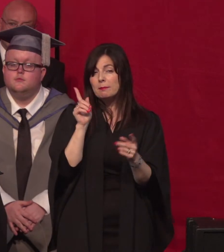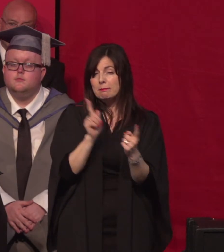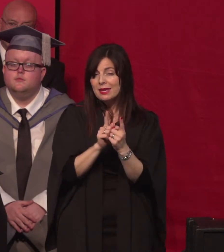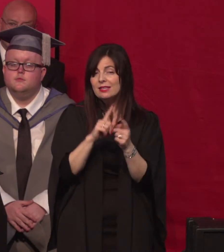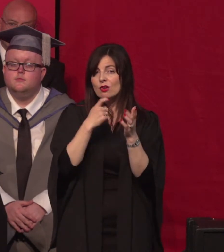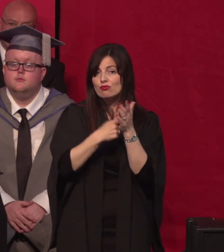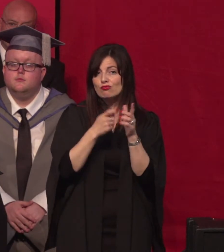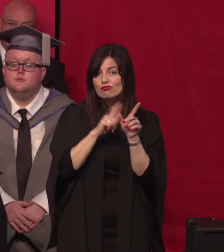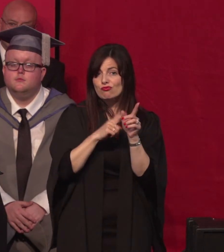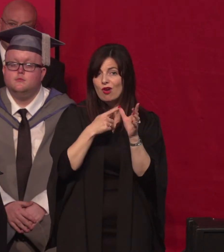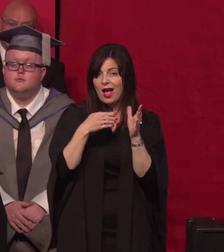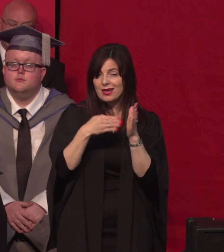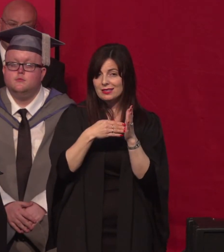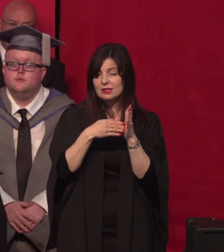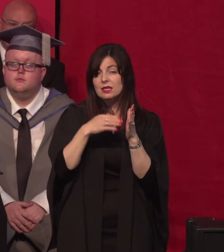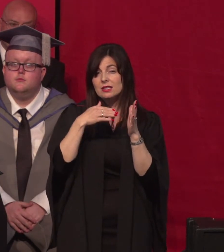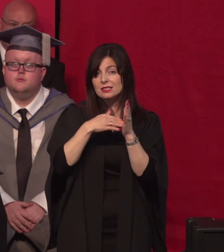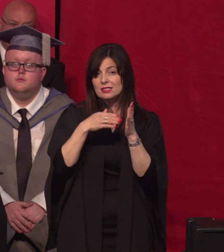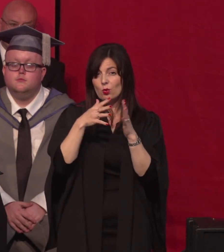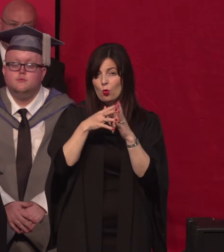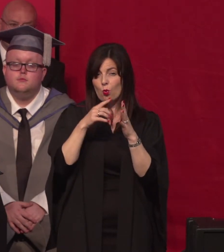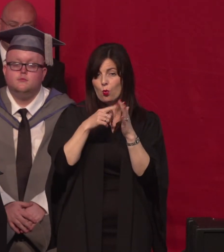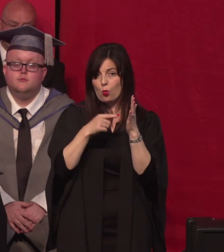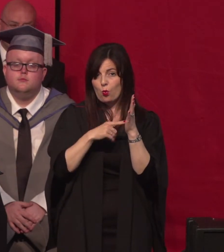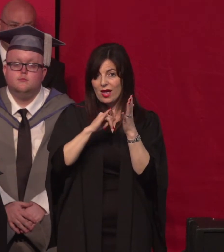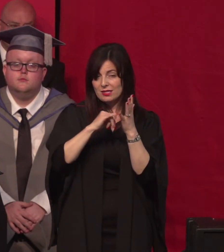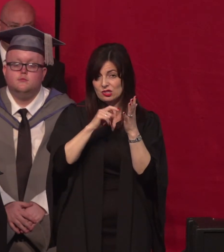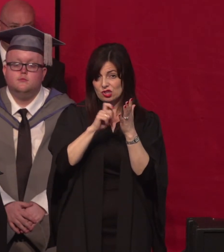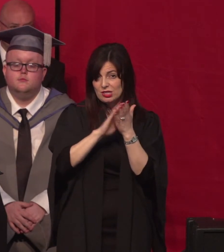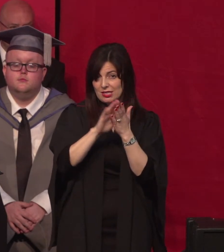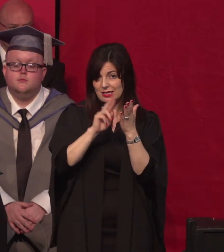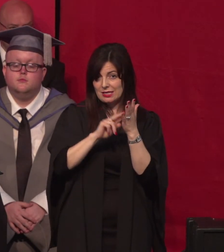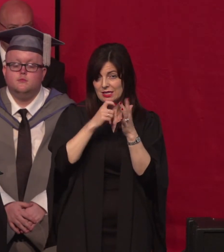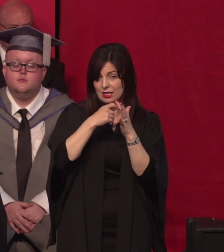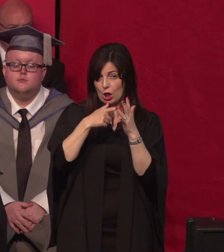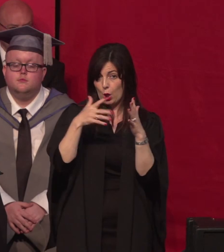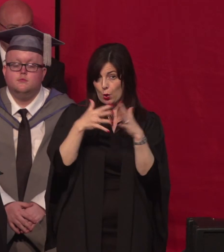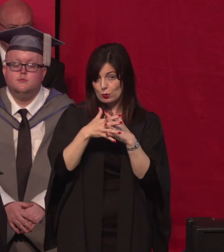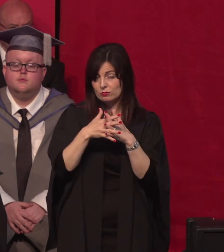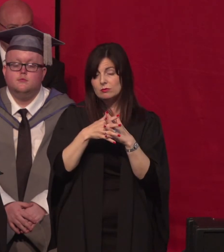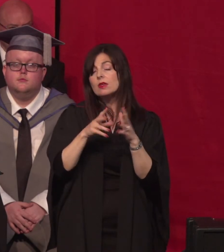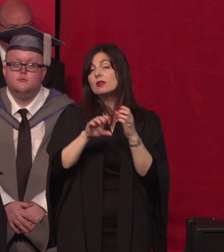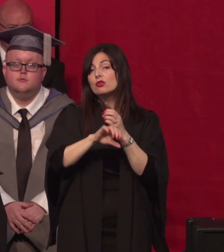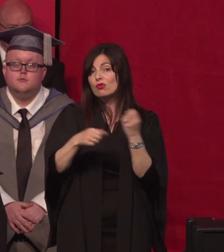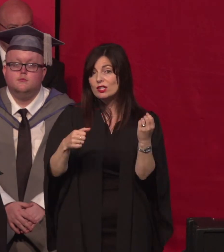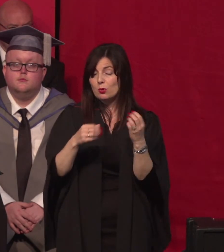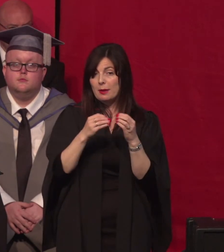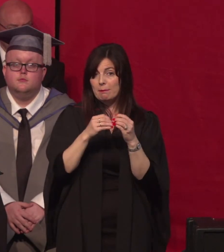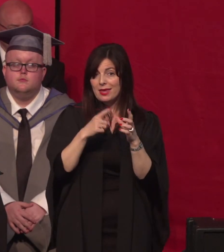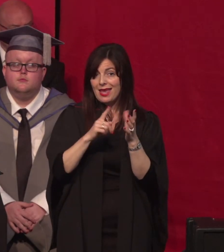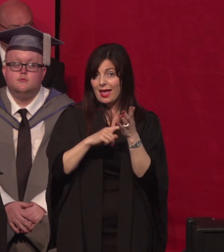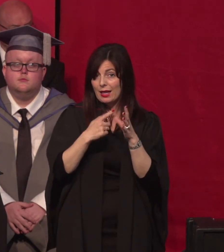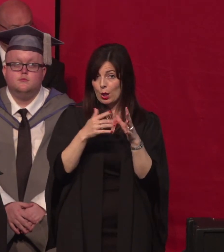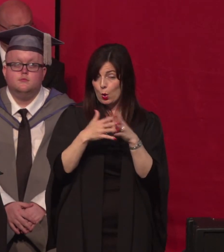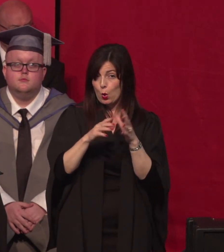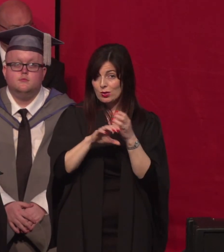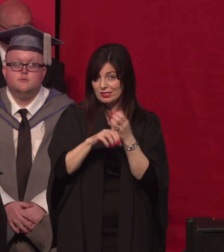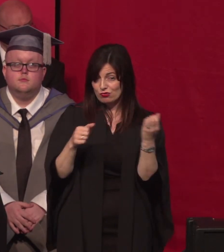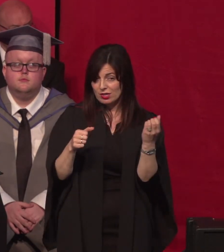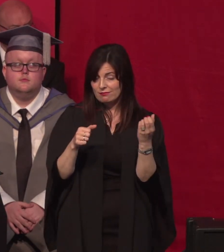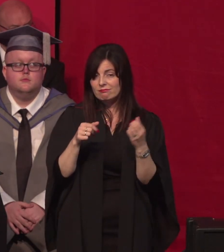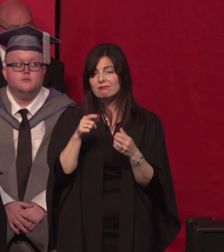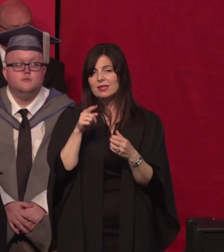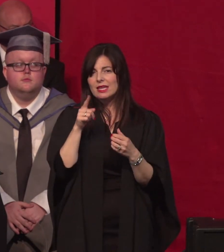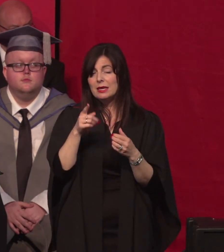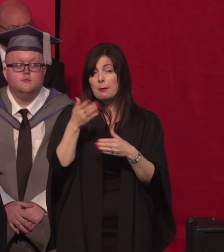Ryan Shwetznikow, who graduates today with an LLB law degree. Ryan is a former gas fitter who set his sights